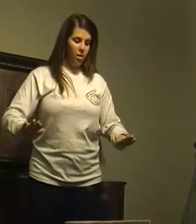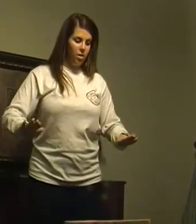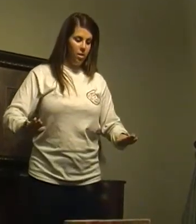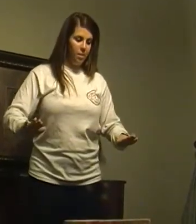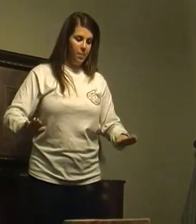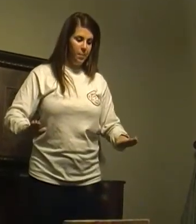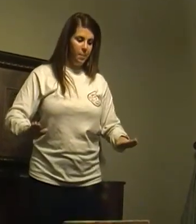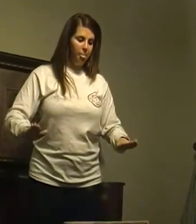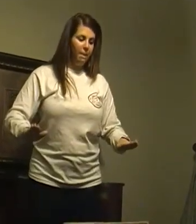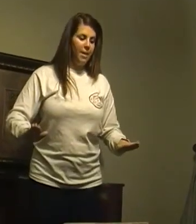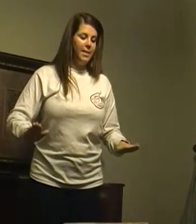still.